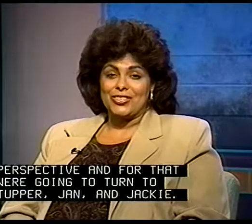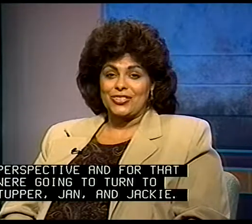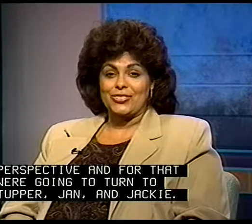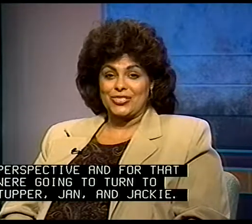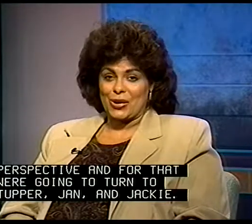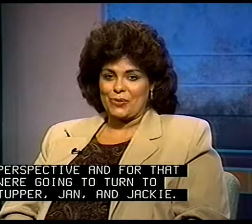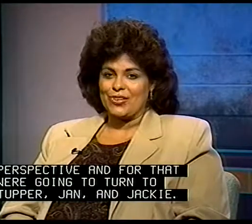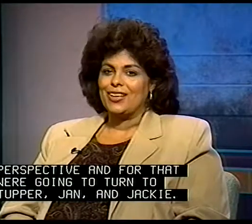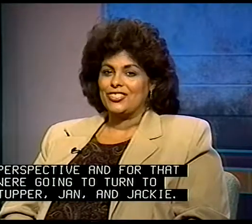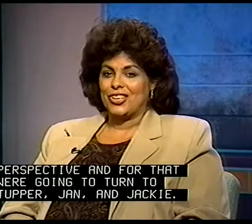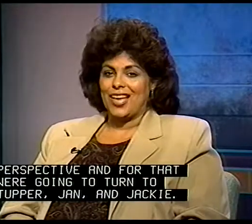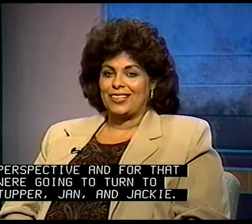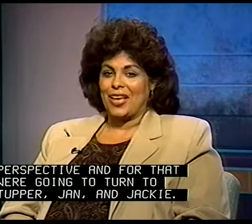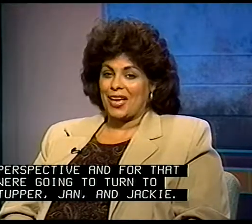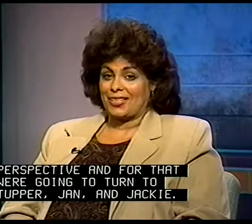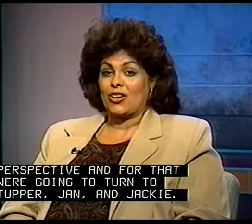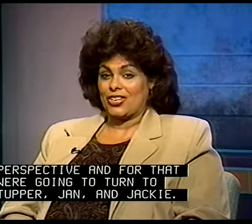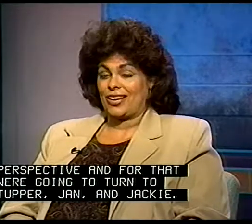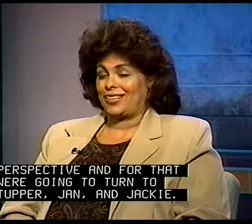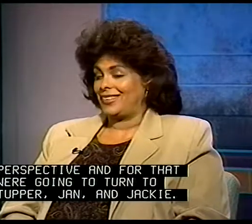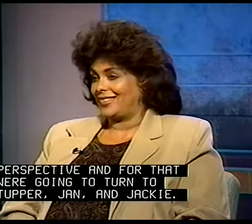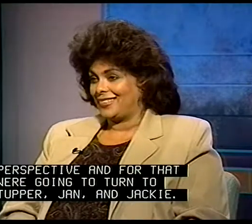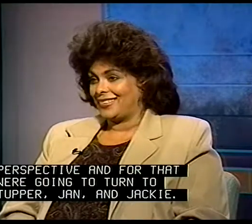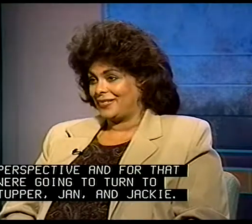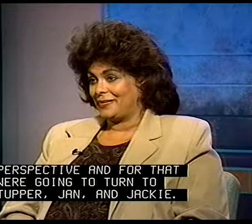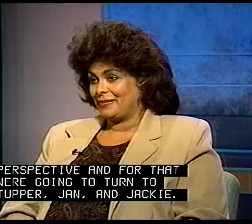turn to Tupper, Jan, and Jackie.